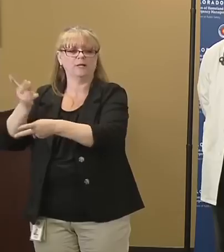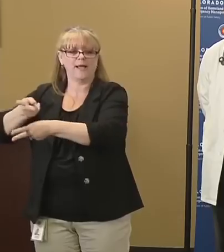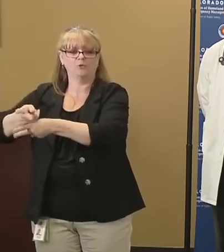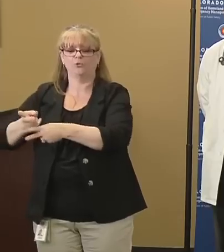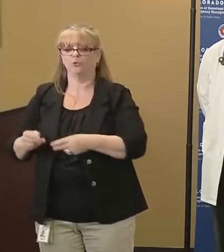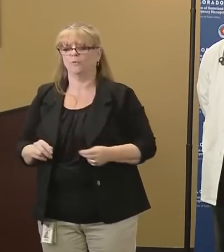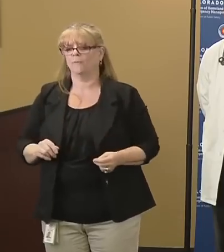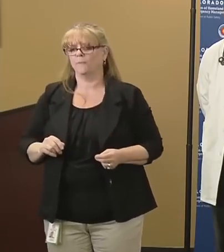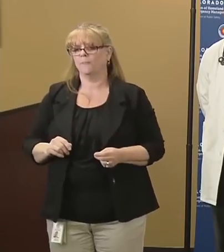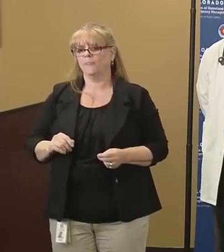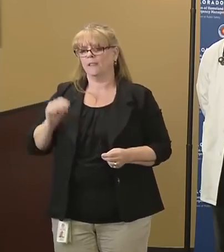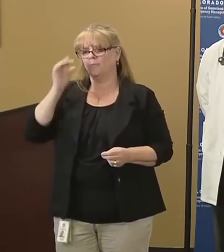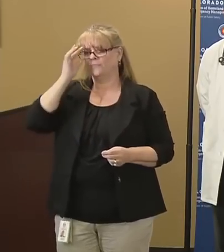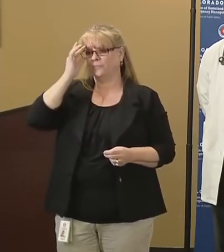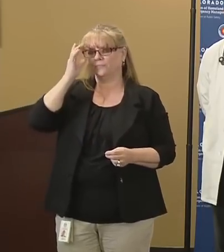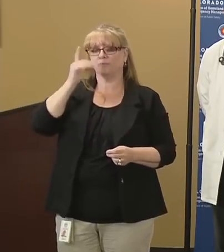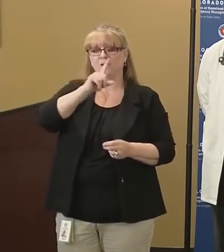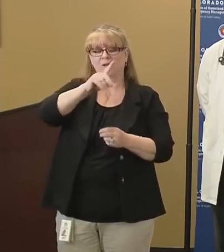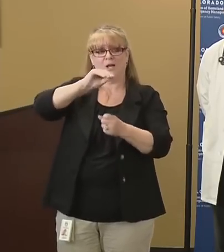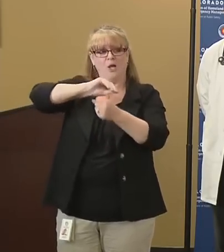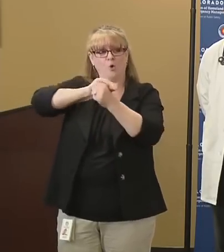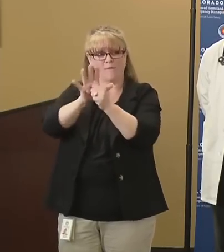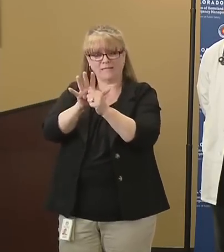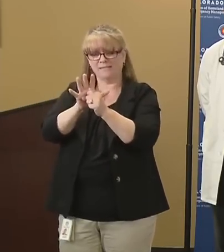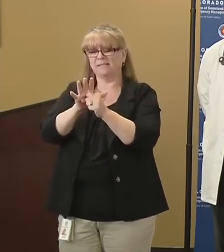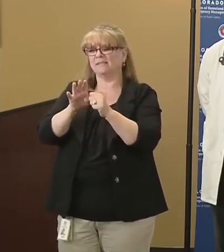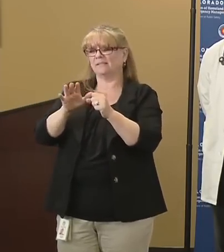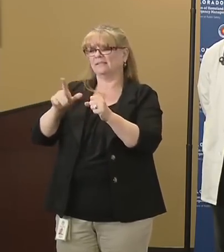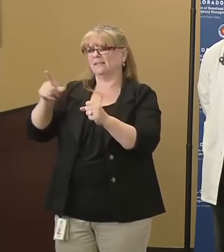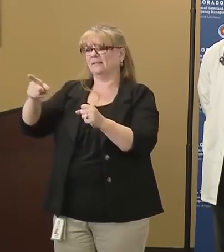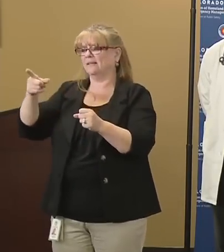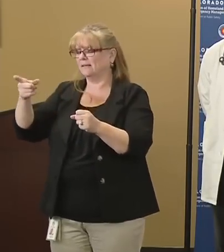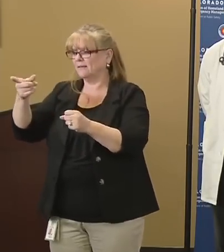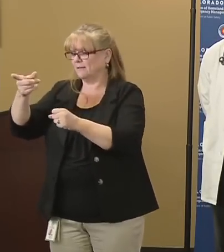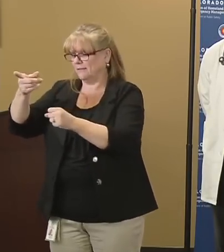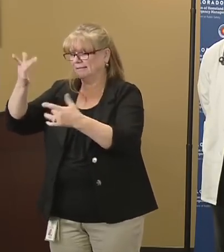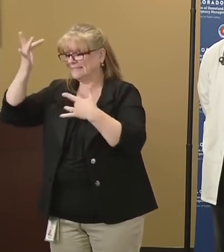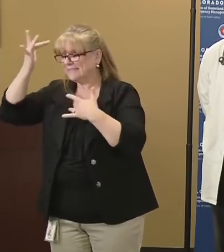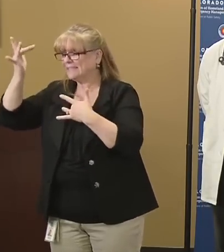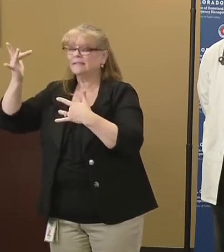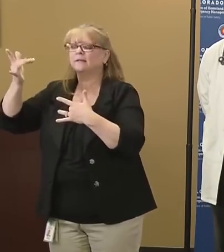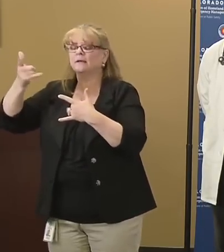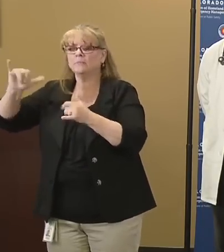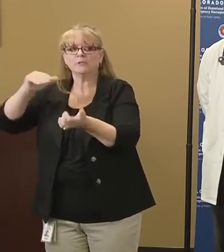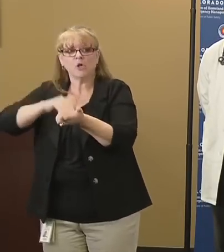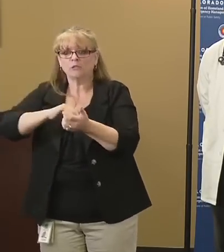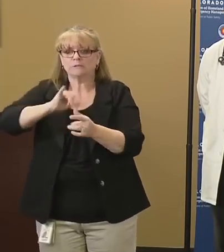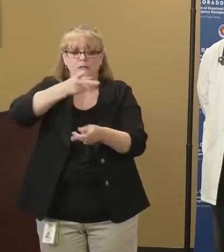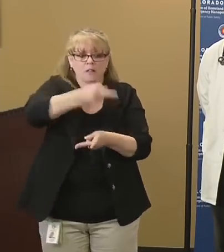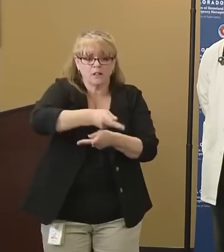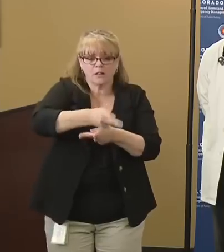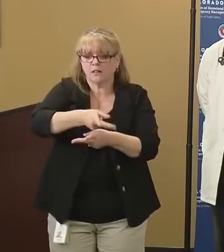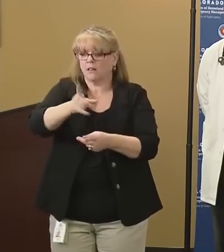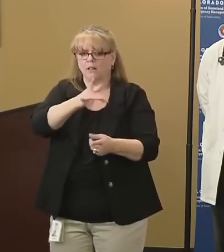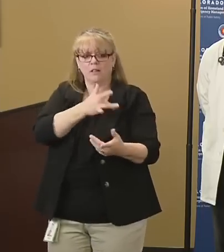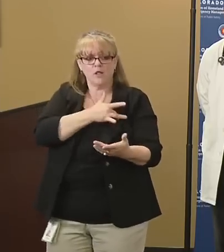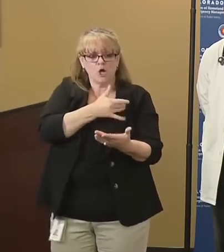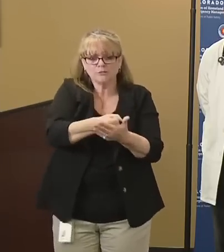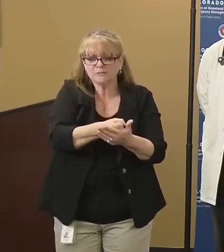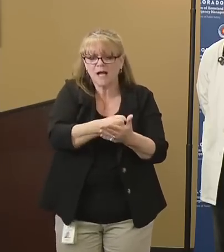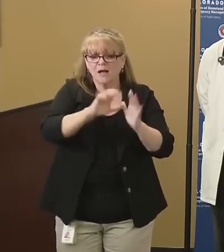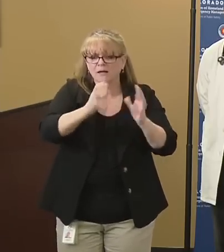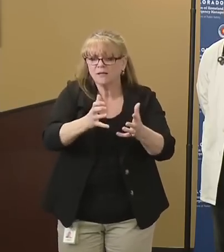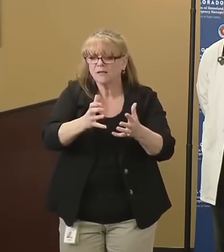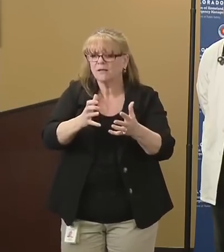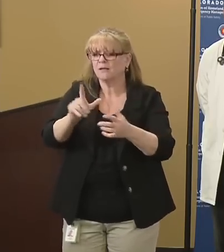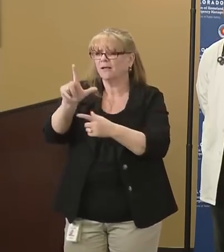that the hospitals do. Coloradans still have heart attacks. They still need appendectomies. They still have liver failure. They still have strokes. I mean, all that's